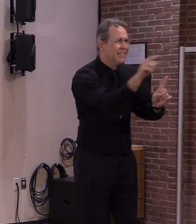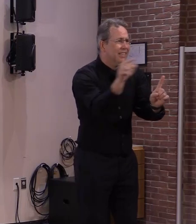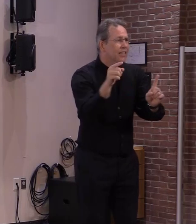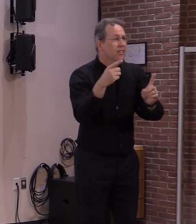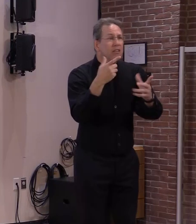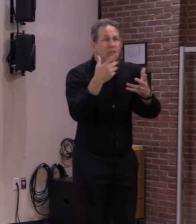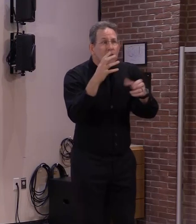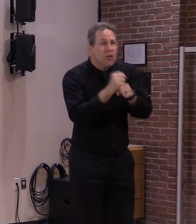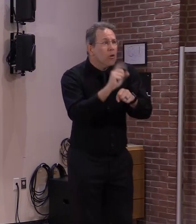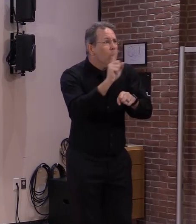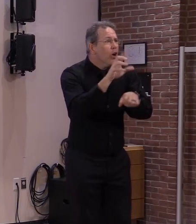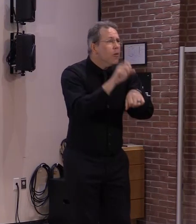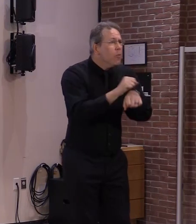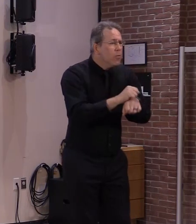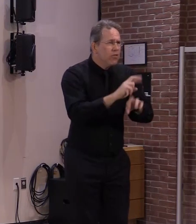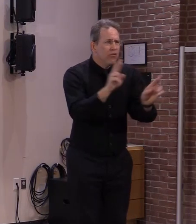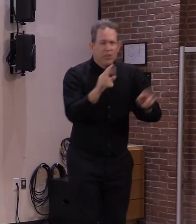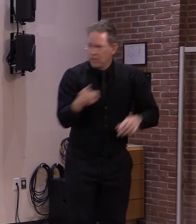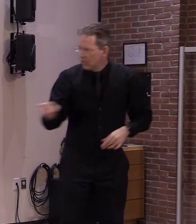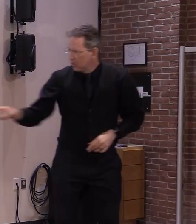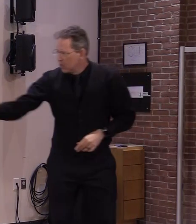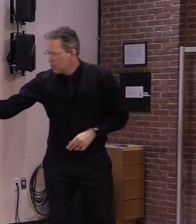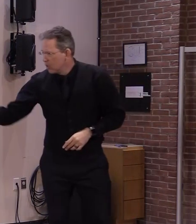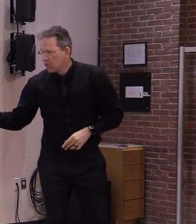website at